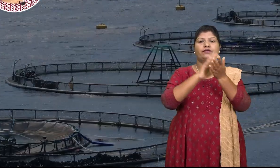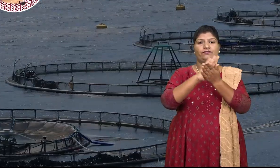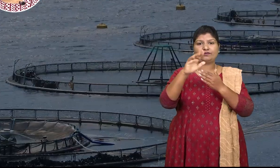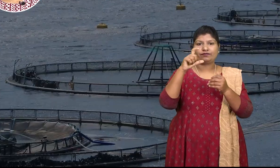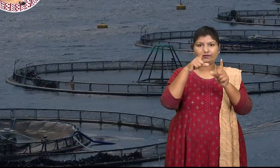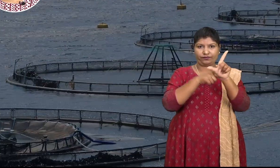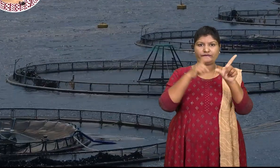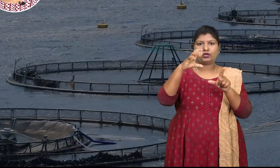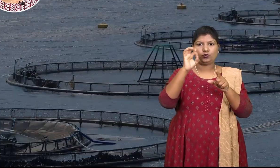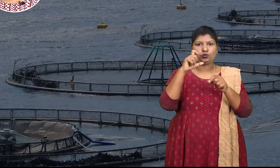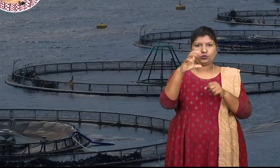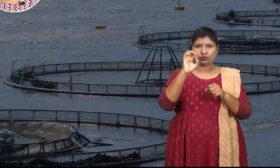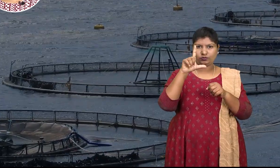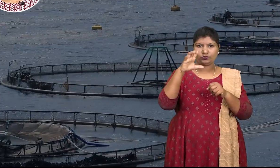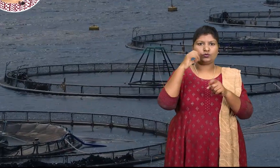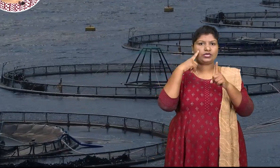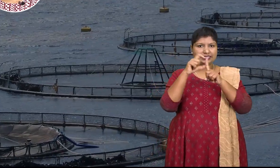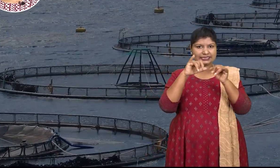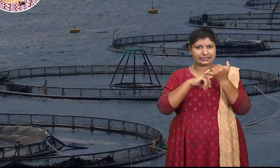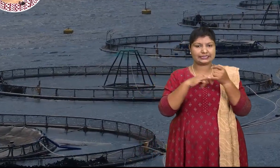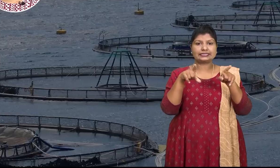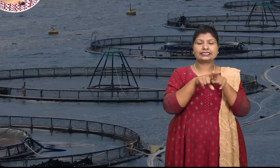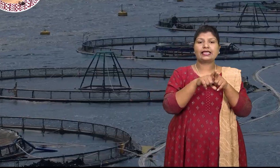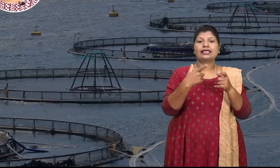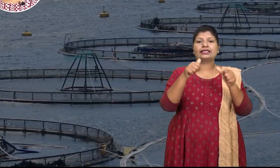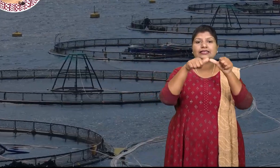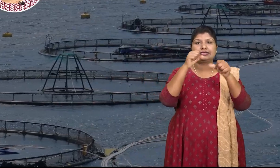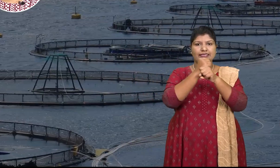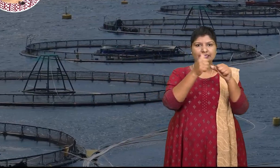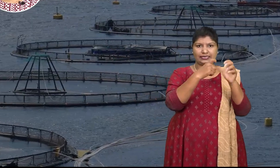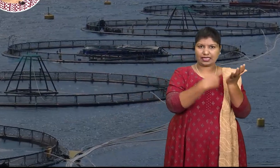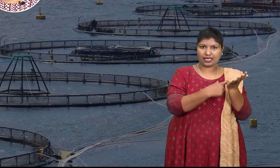phycocolloids like agar-agar.